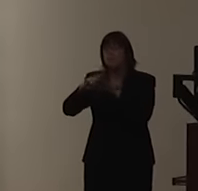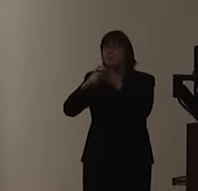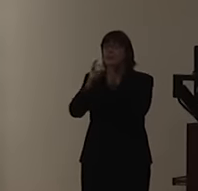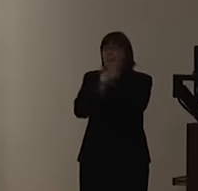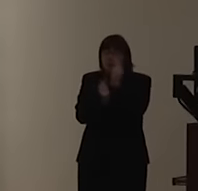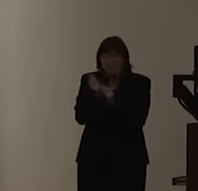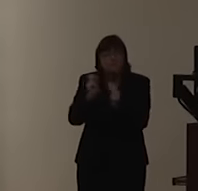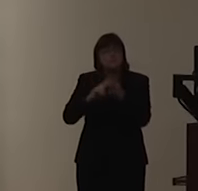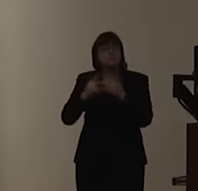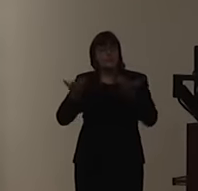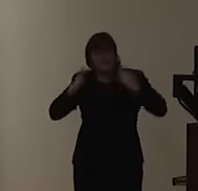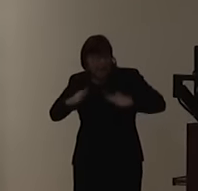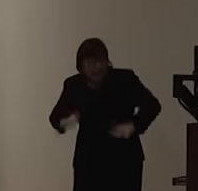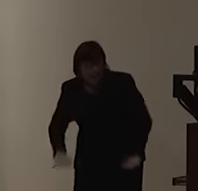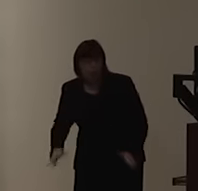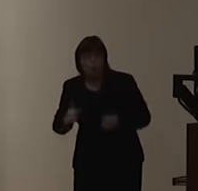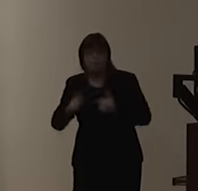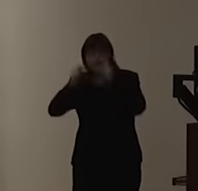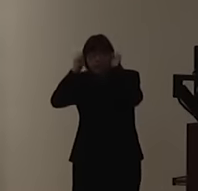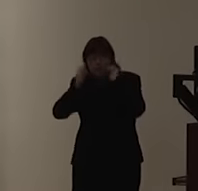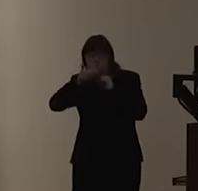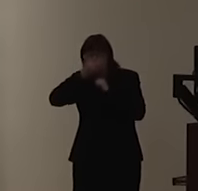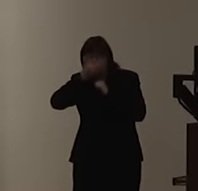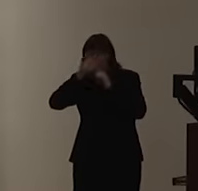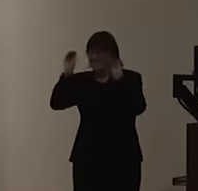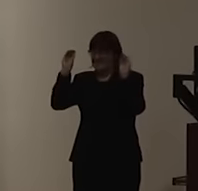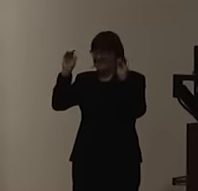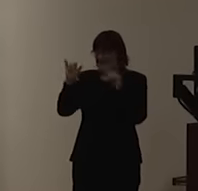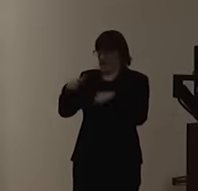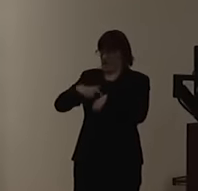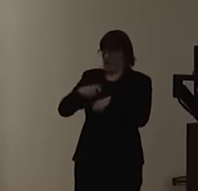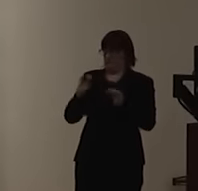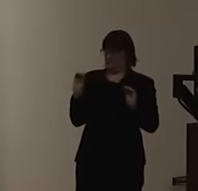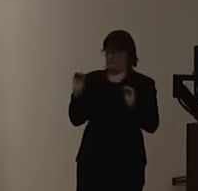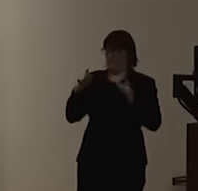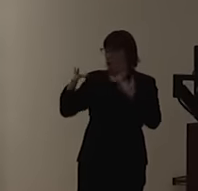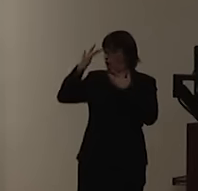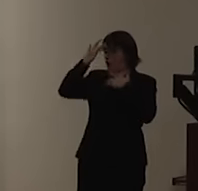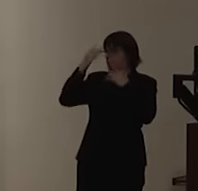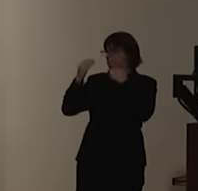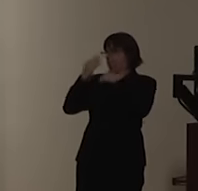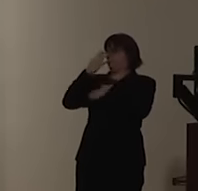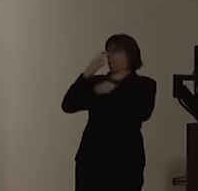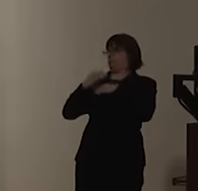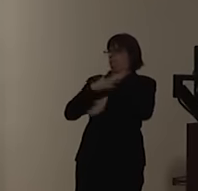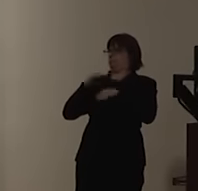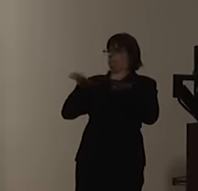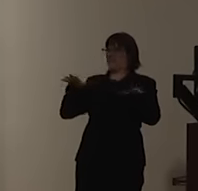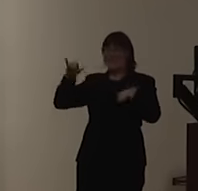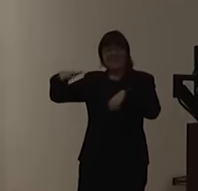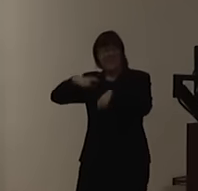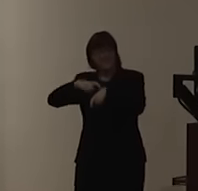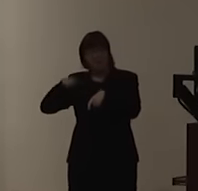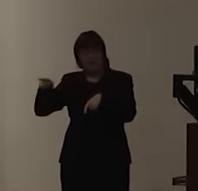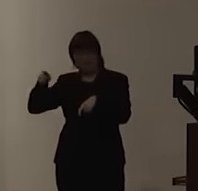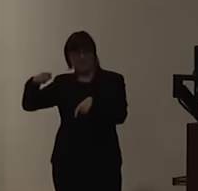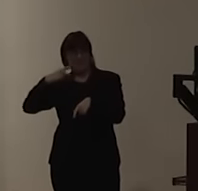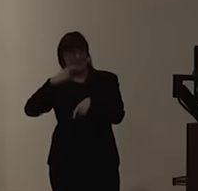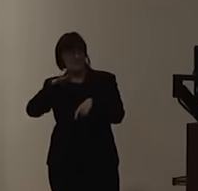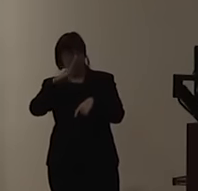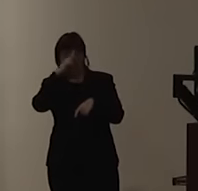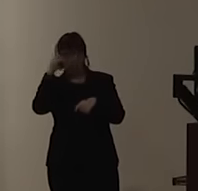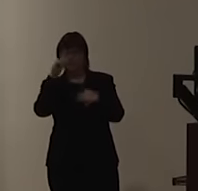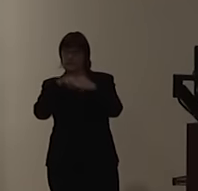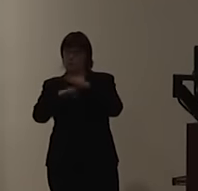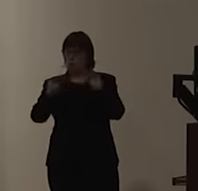In fact, in this mission hospital, as Peter Piot later marveled, there wasn't even a doctor. And he said,